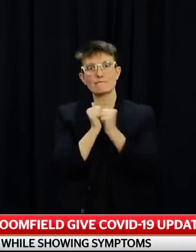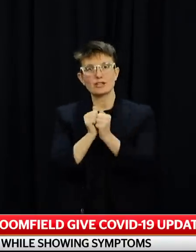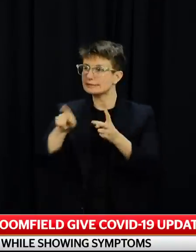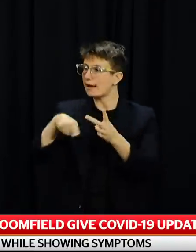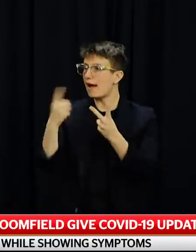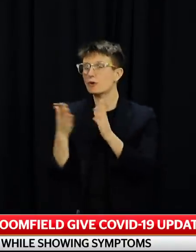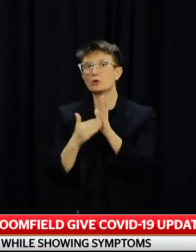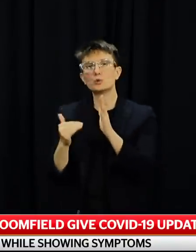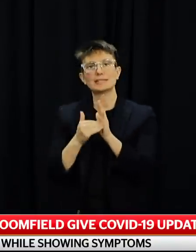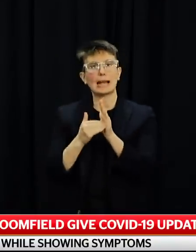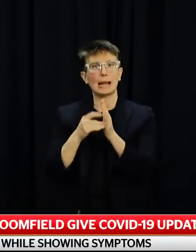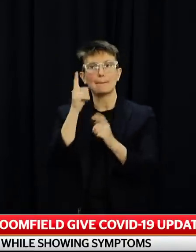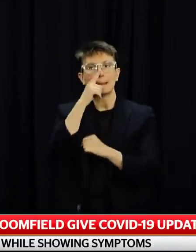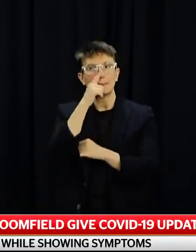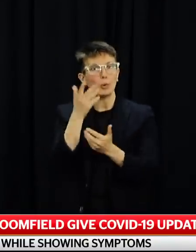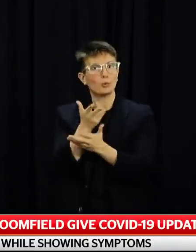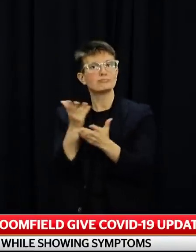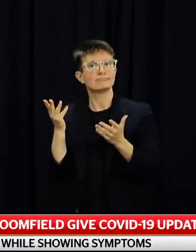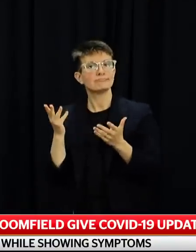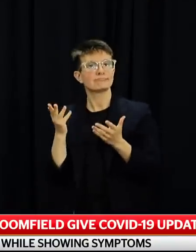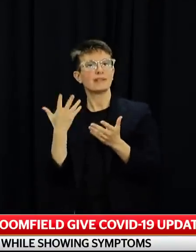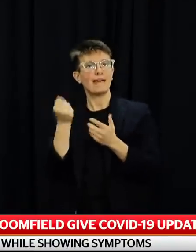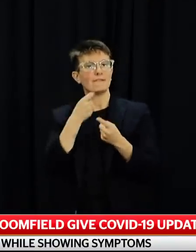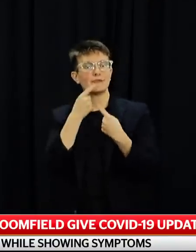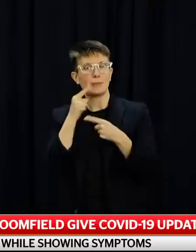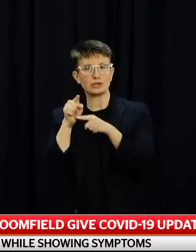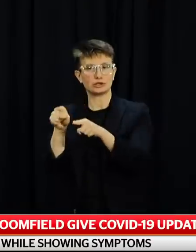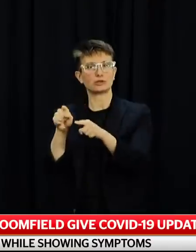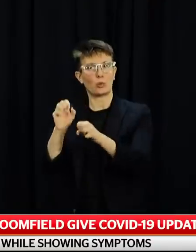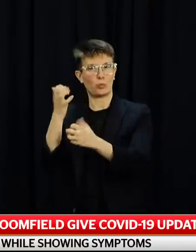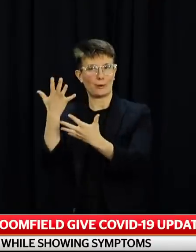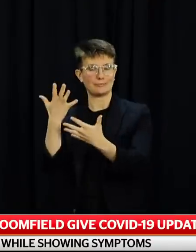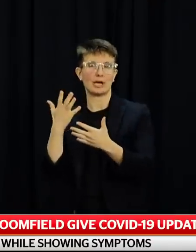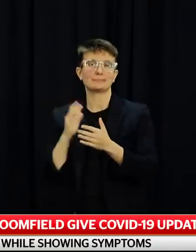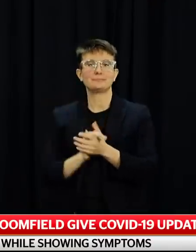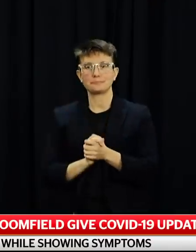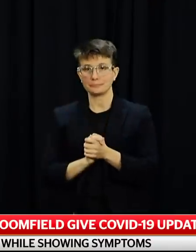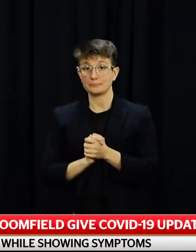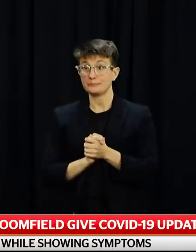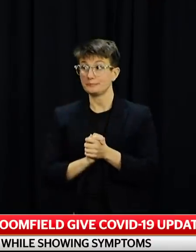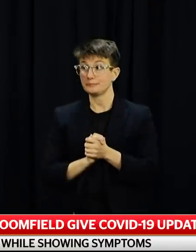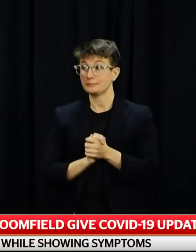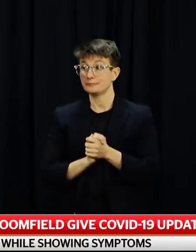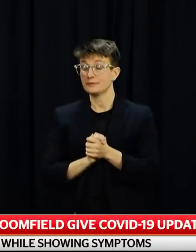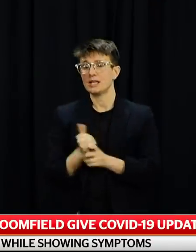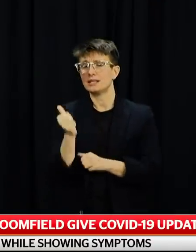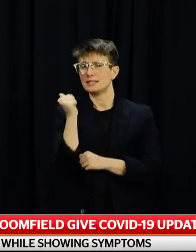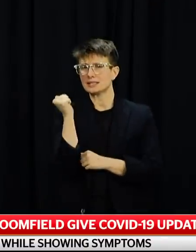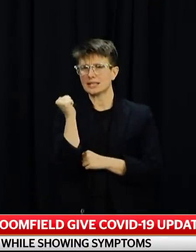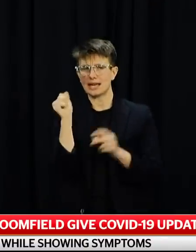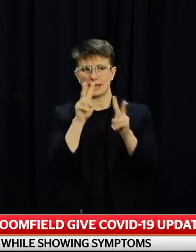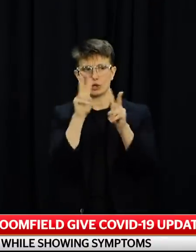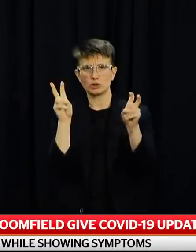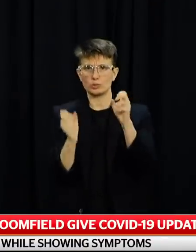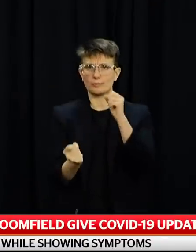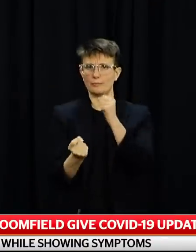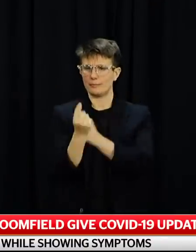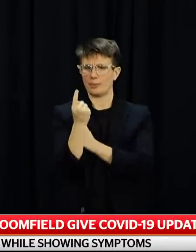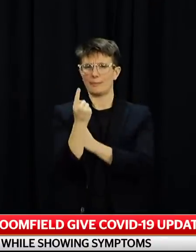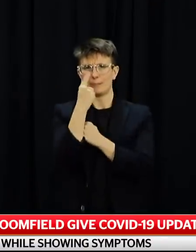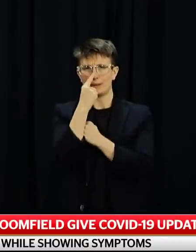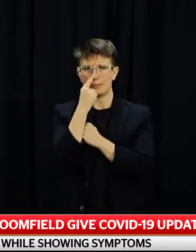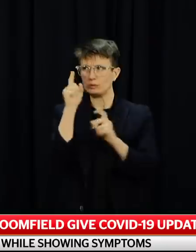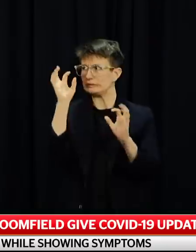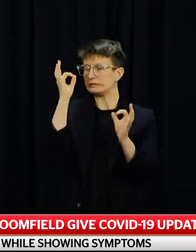Zealanders. Now, I know we came up against the issue yesterday of people who have been in Auckland in recent days, and you'll